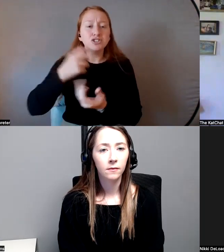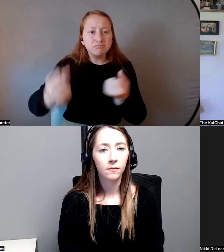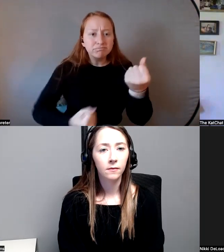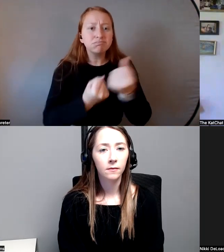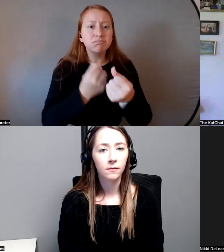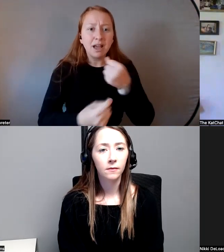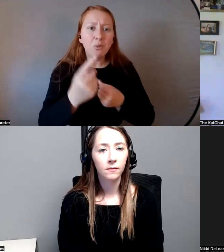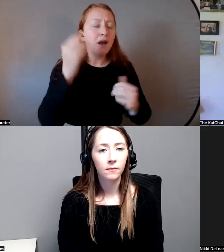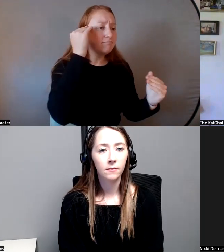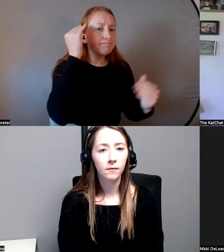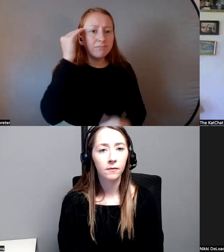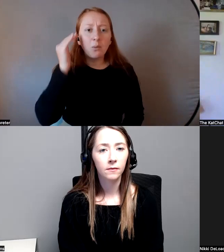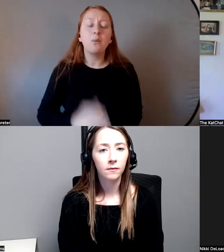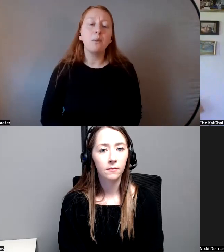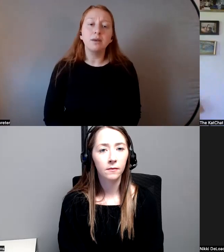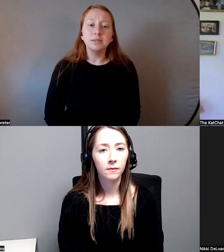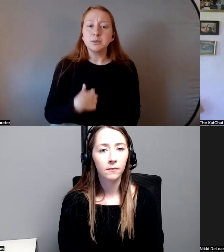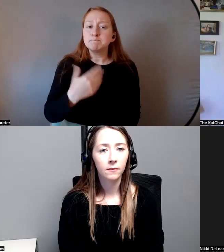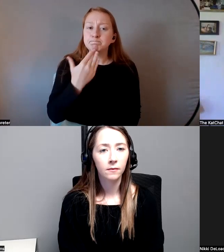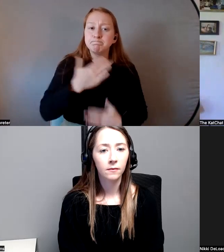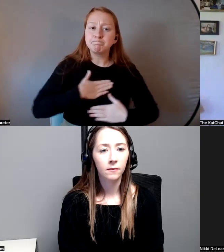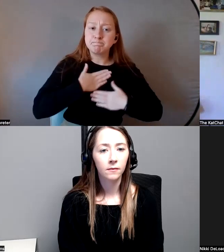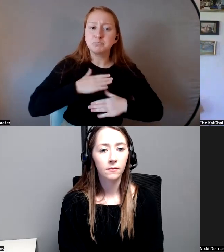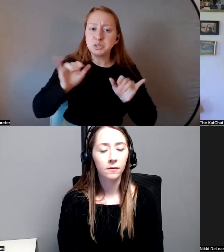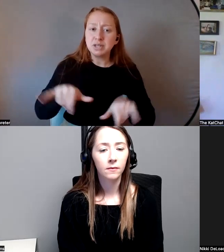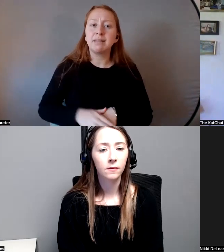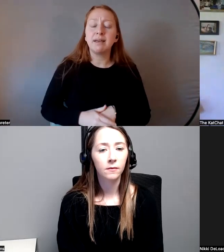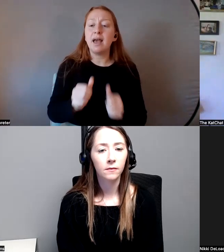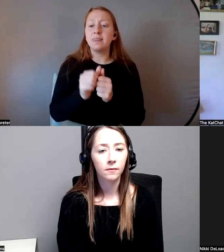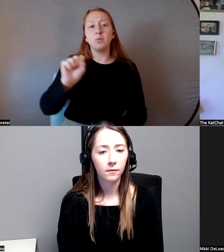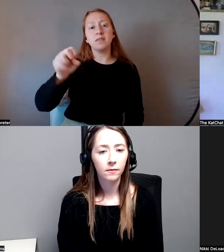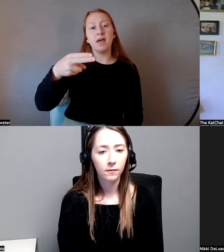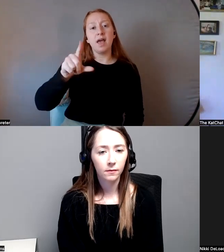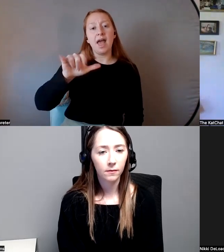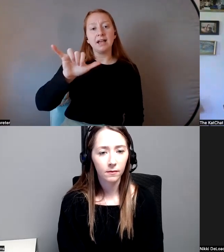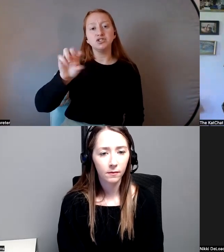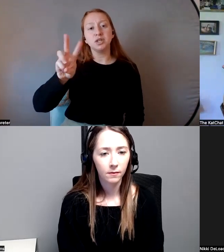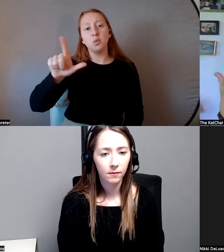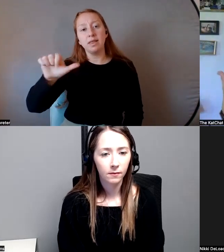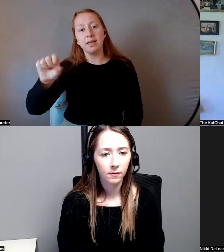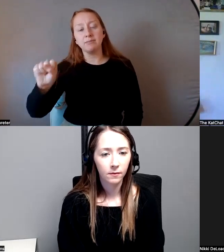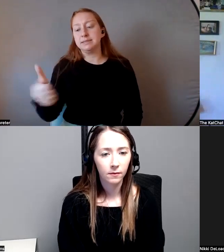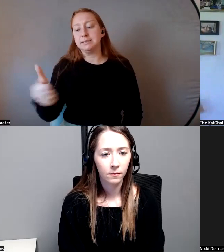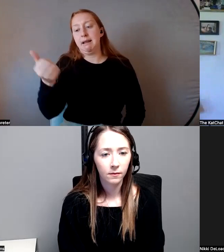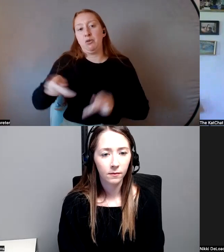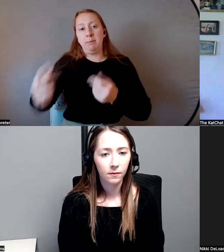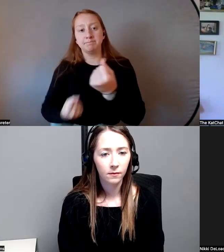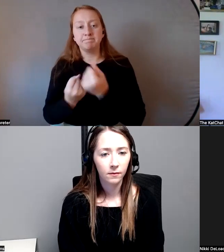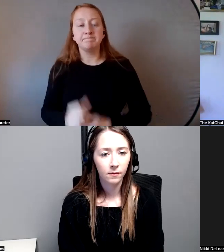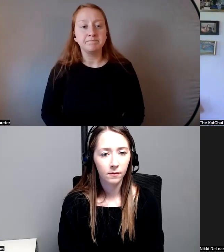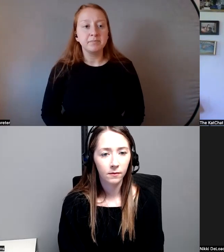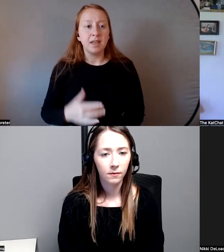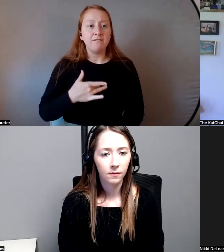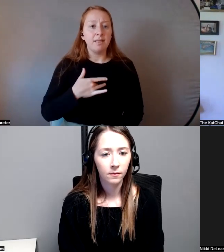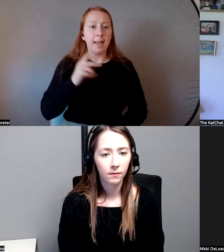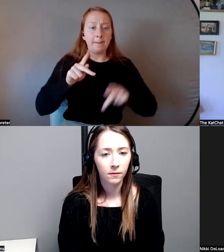much awareness. So thank you for doing that with Ashley Williams and other people, because I feel like people out there need